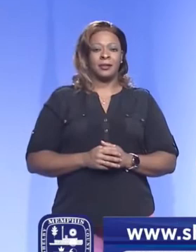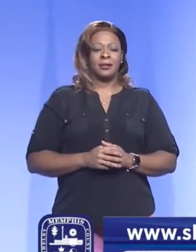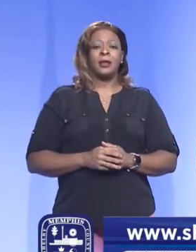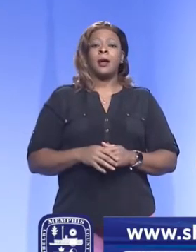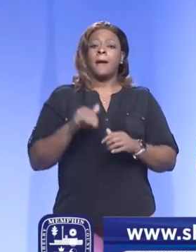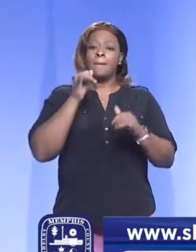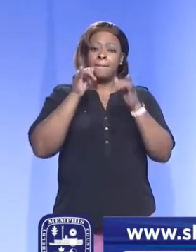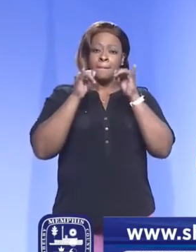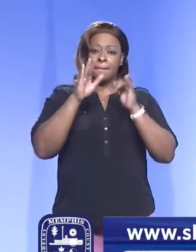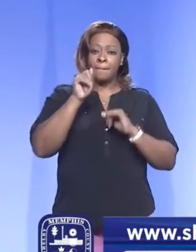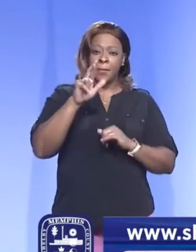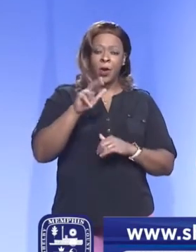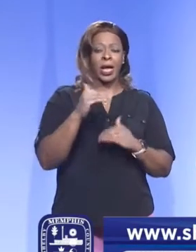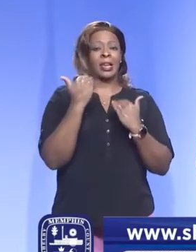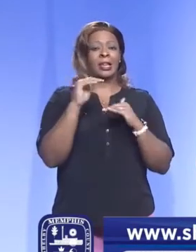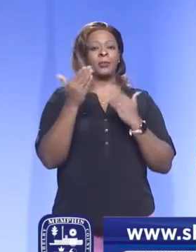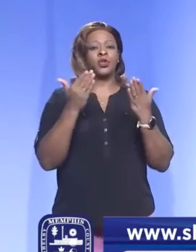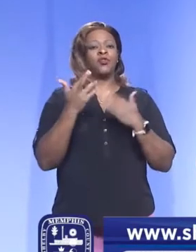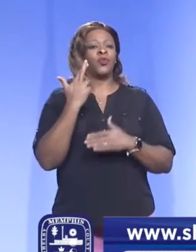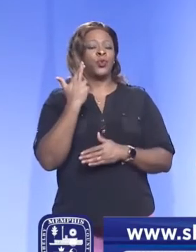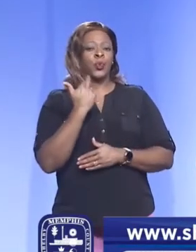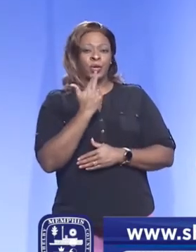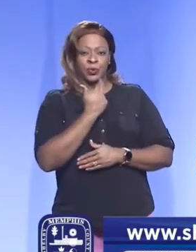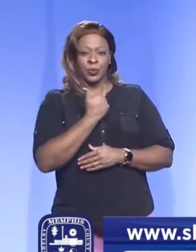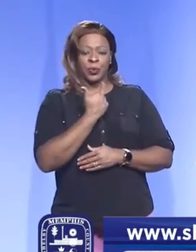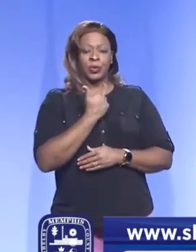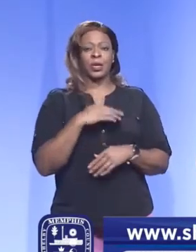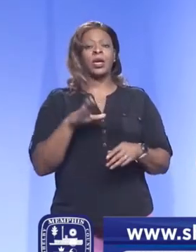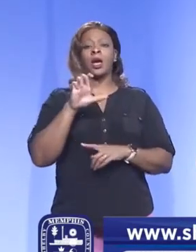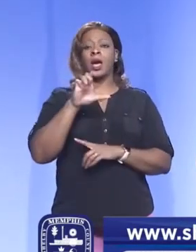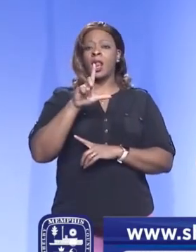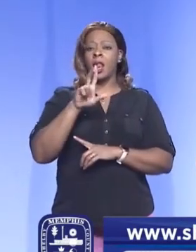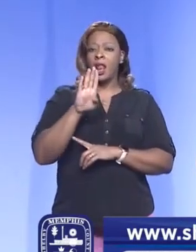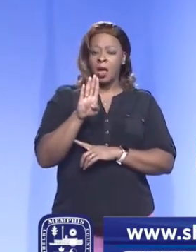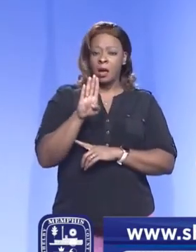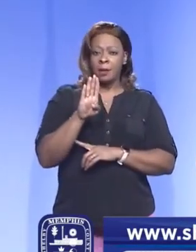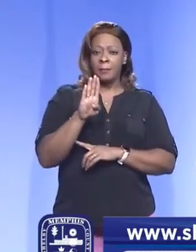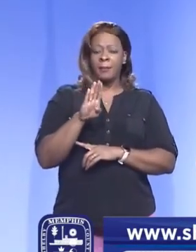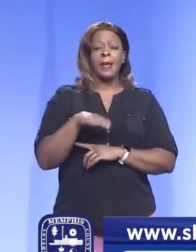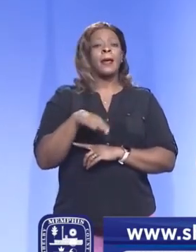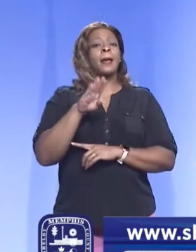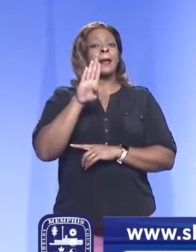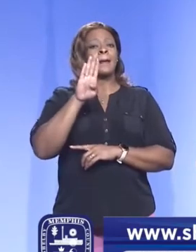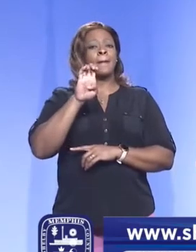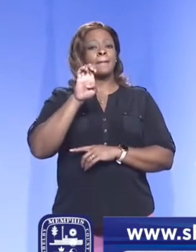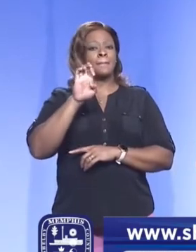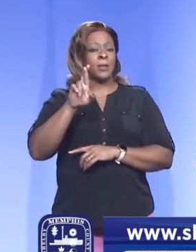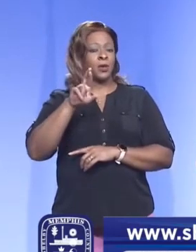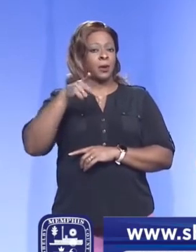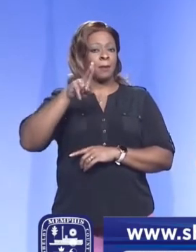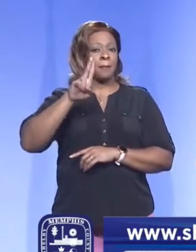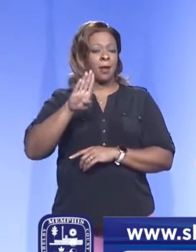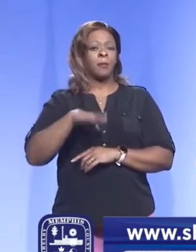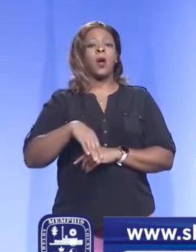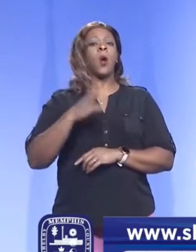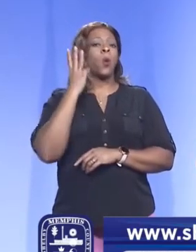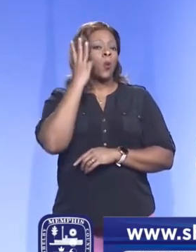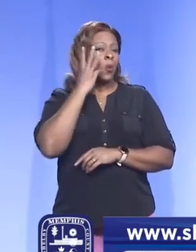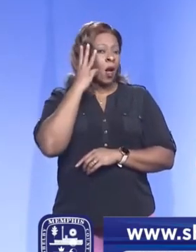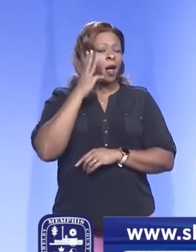bars, limited service restaurants, clubs, beer pubs, wine